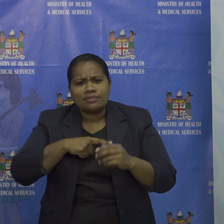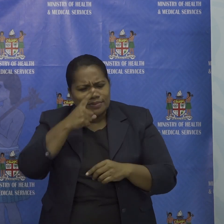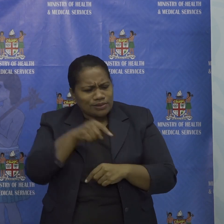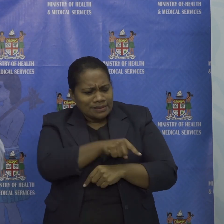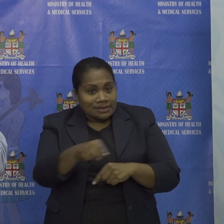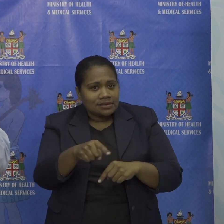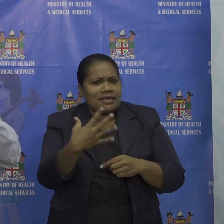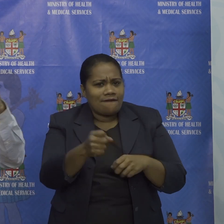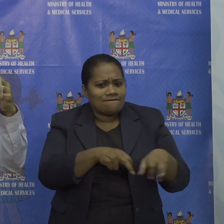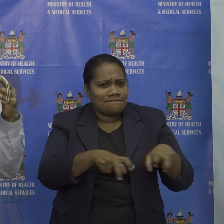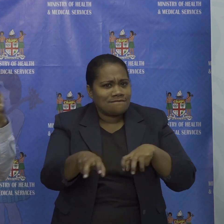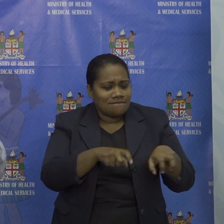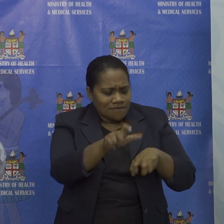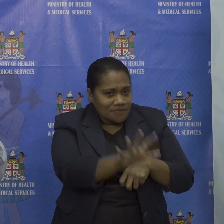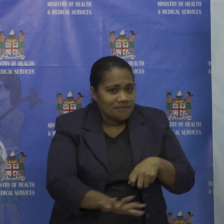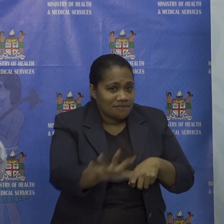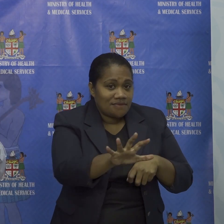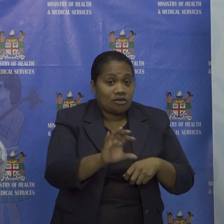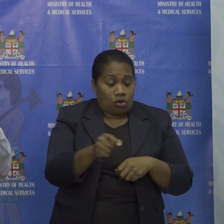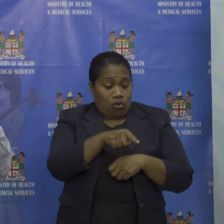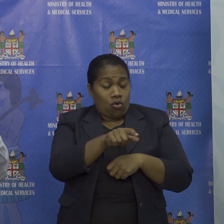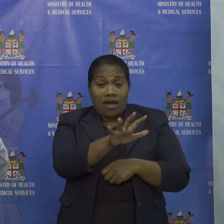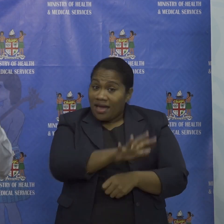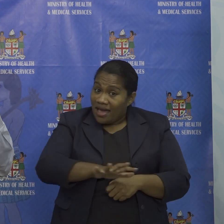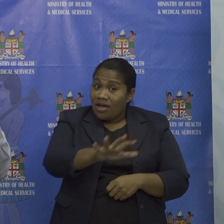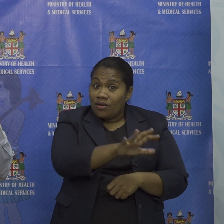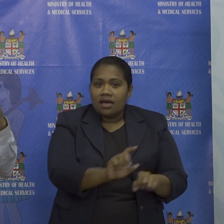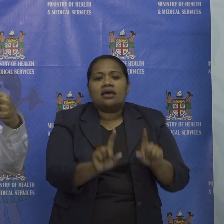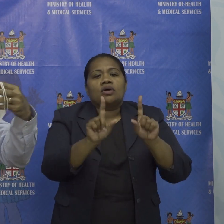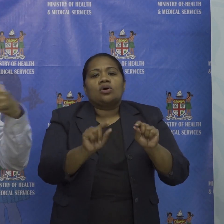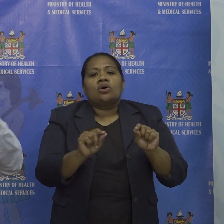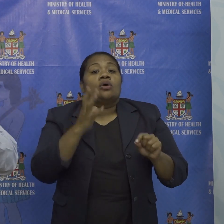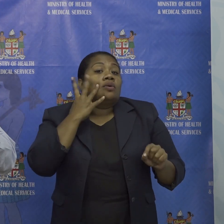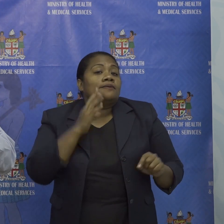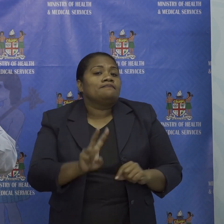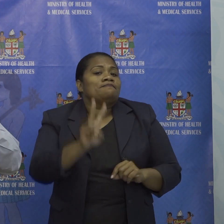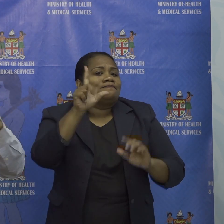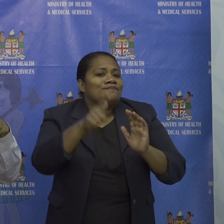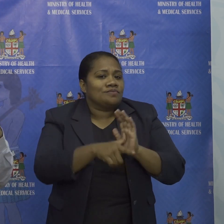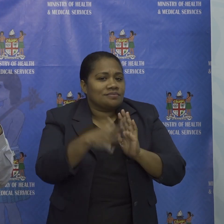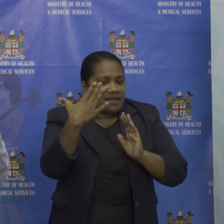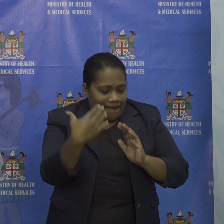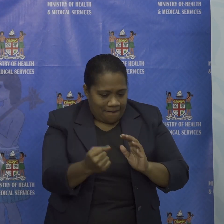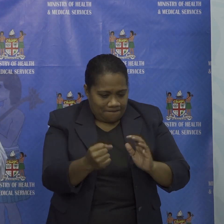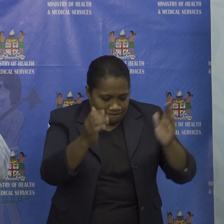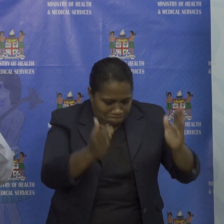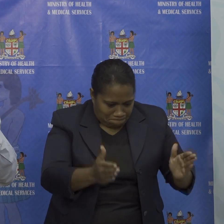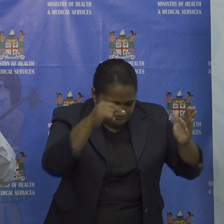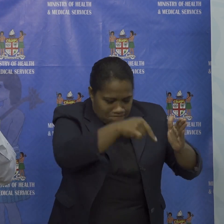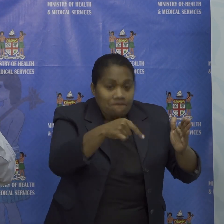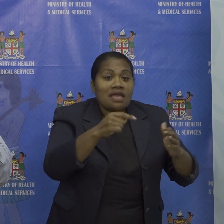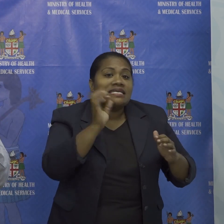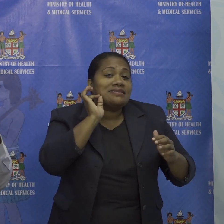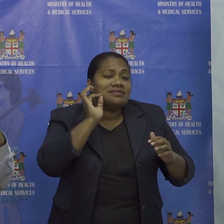So around the Tavakumbu area, they're doing it twice. There's a zone around the Tavakumbu area, which is the yellow